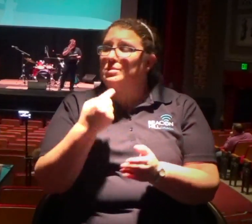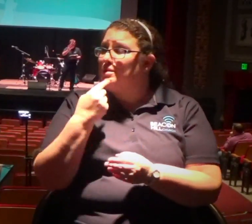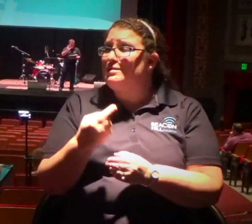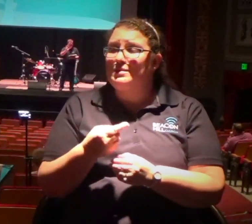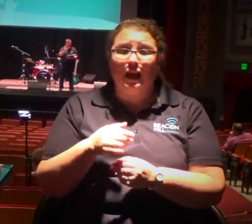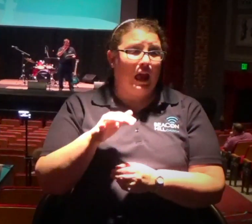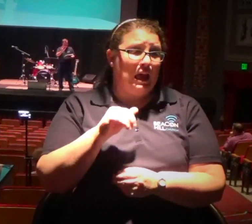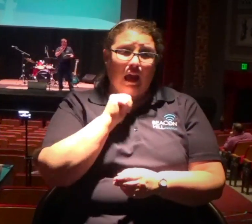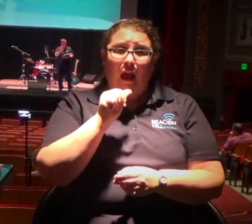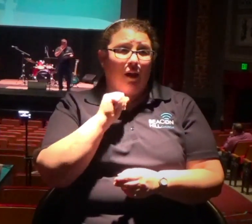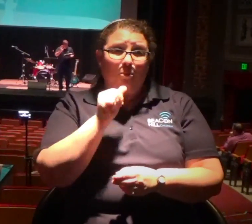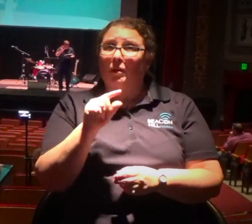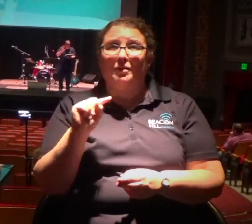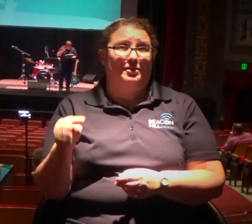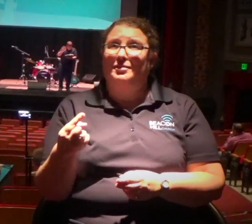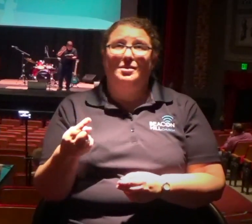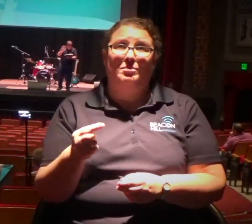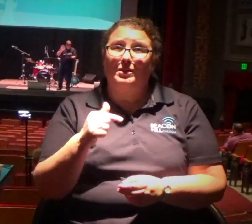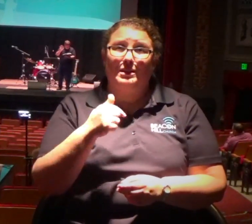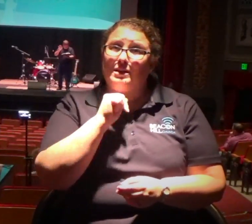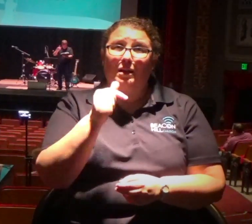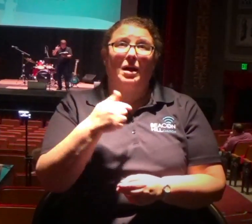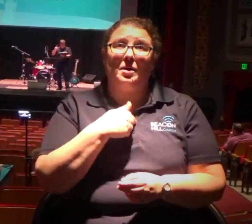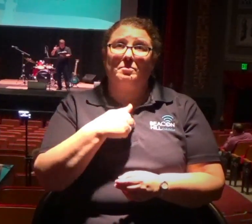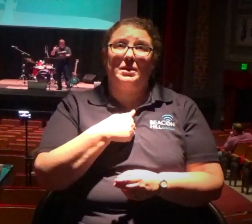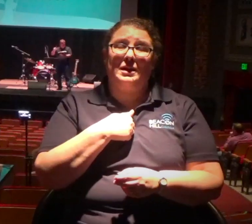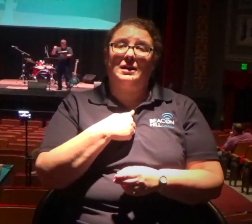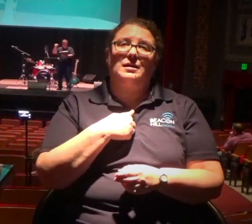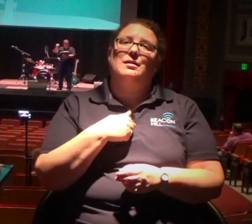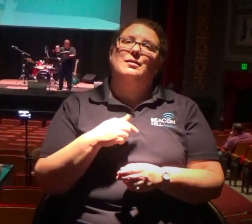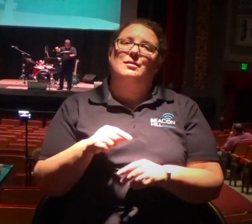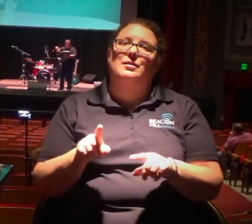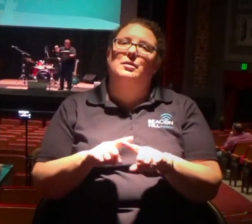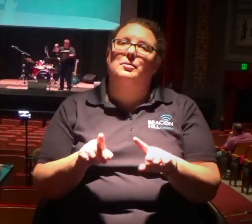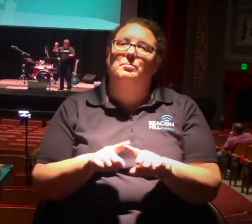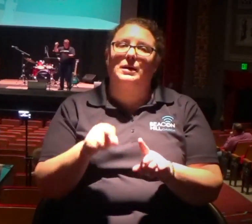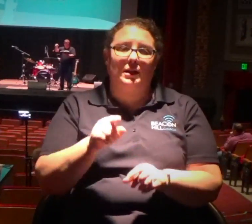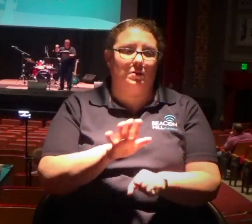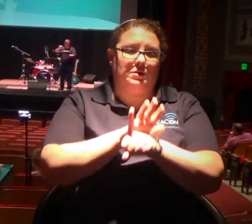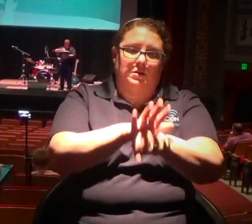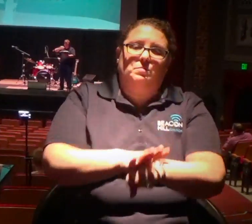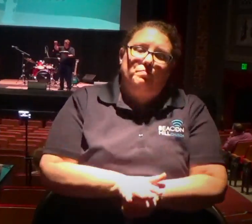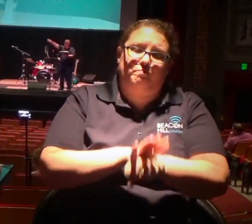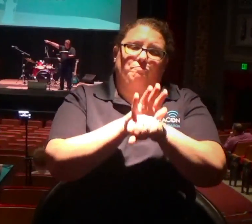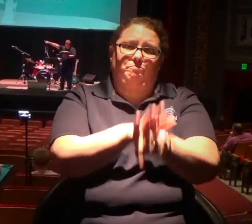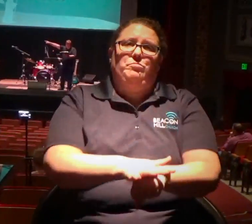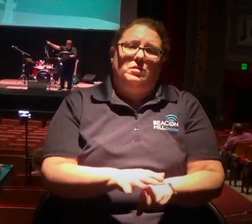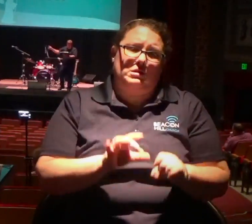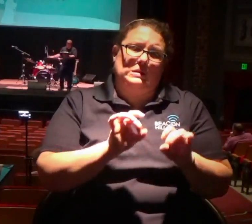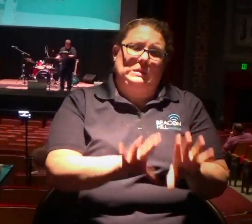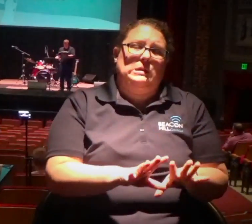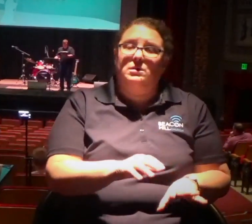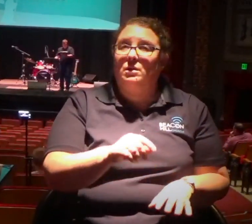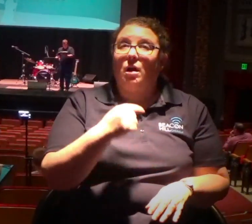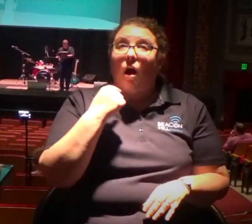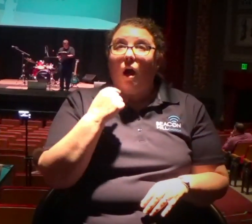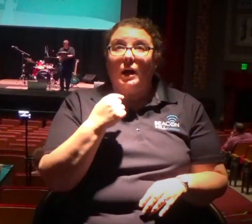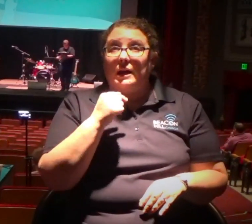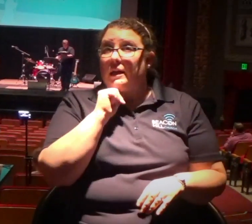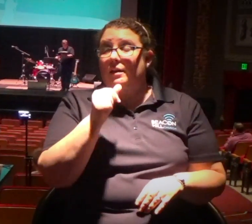me. It's not me that he did it. But scripture says he was oppressed. He was afflicted. He didn't open his mouth. He didn't, when he was before the judge,